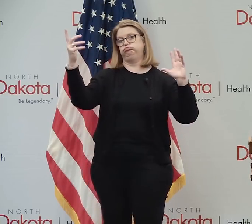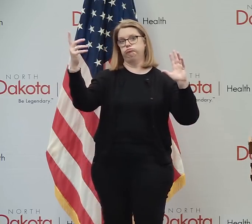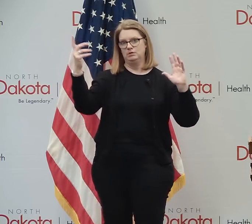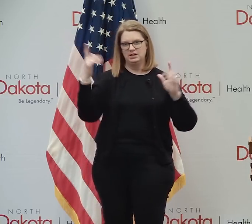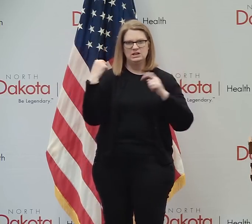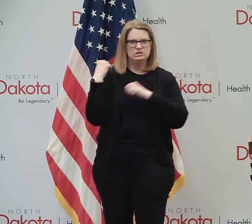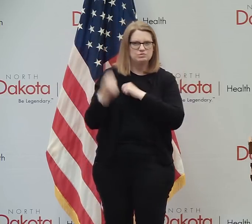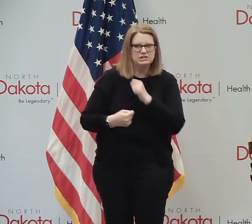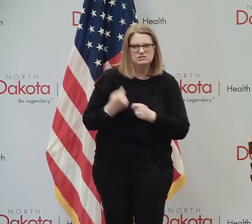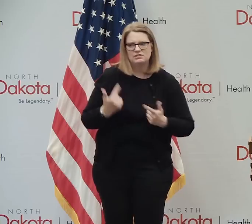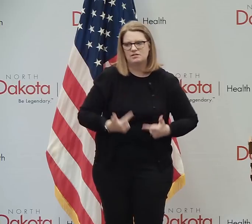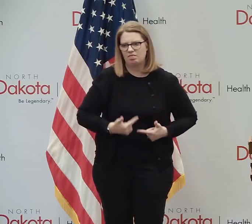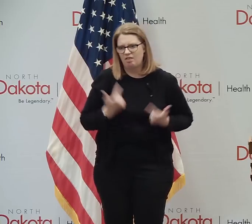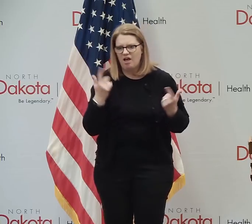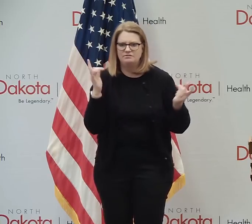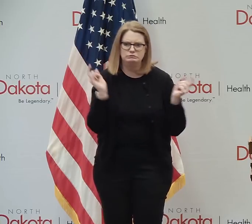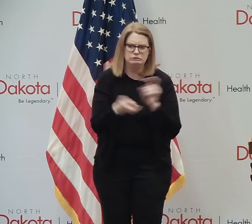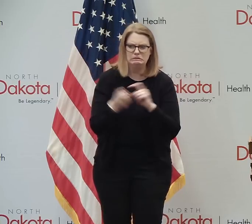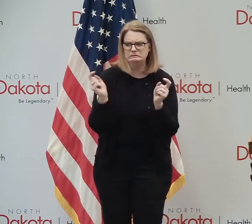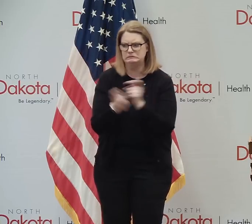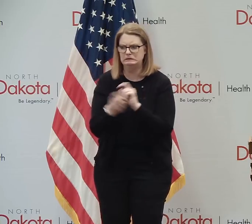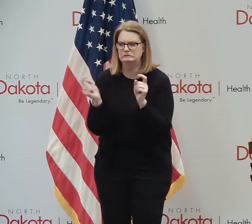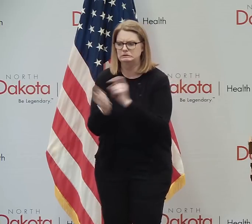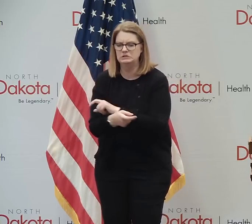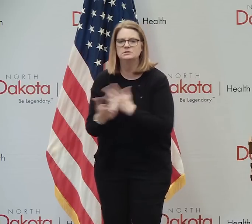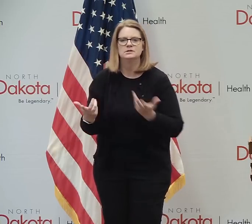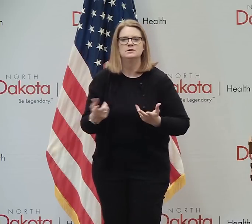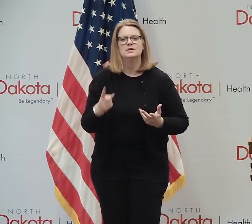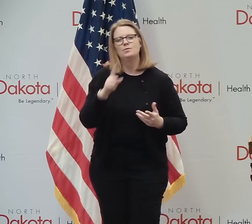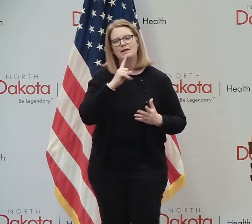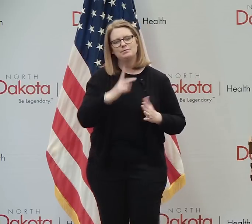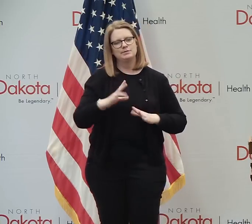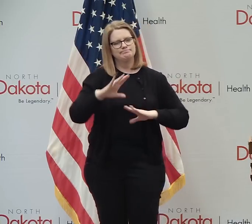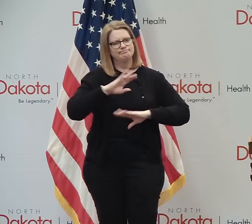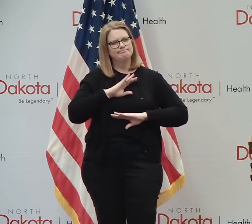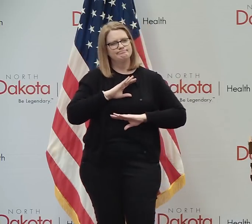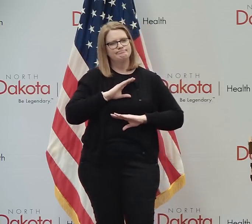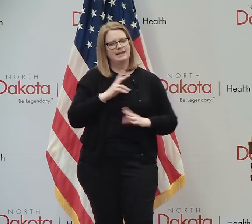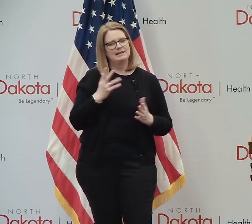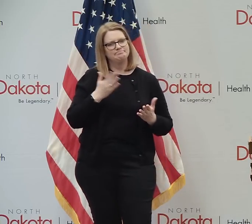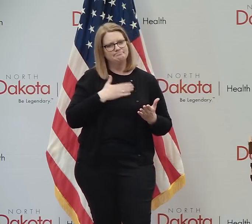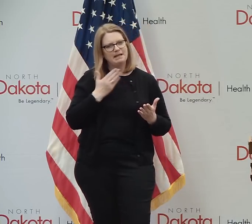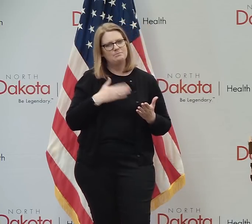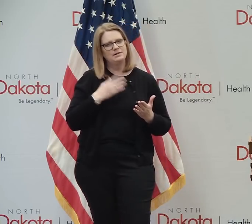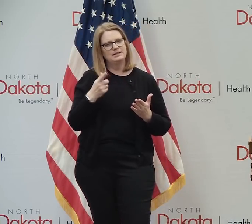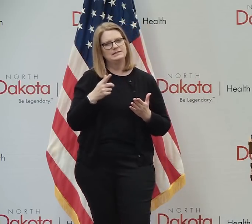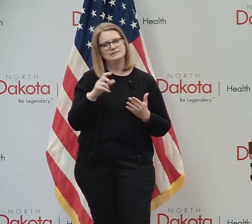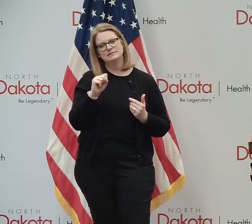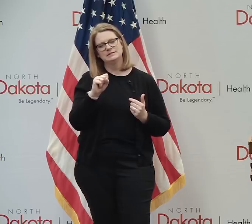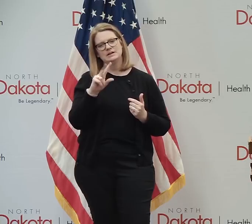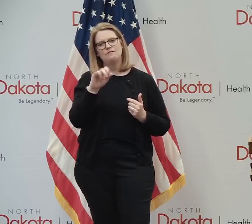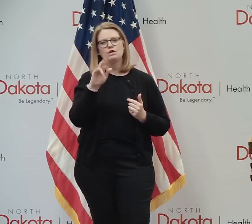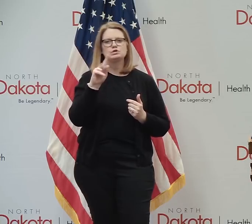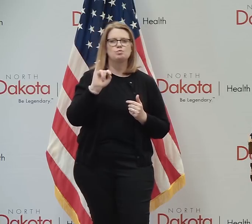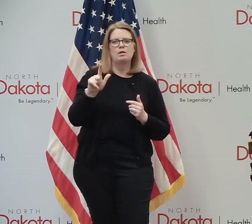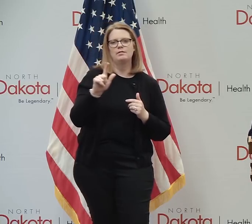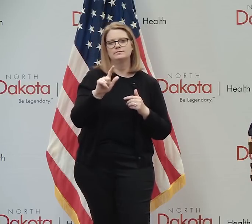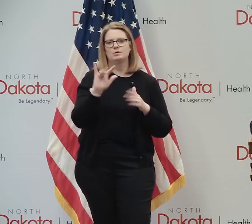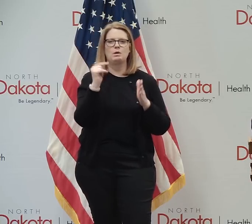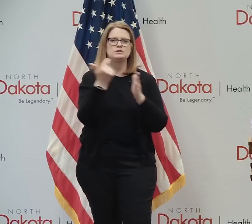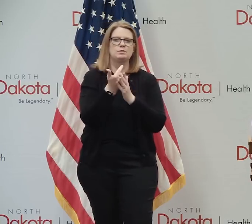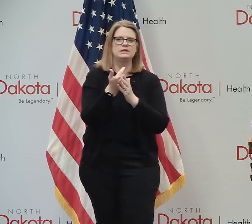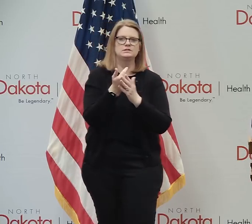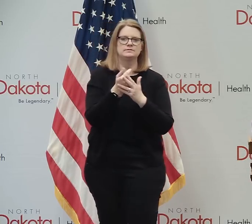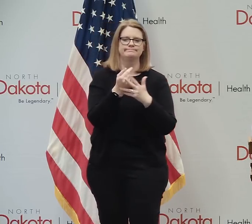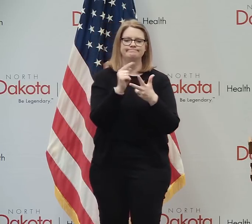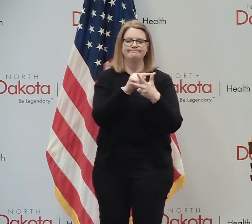we adjust to new approaches, we're pleased with this virtual statewide star-studded graduation that we are happy